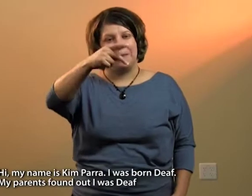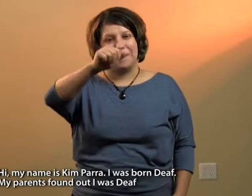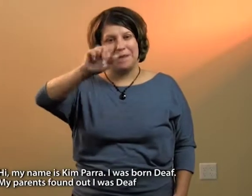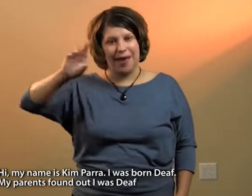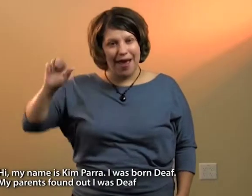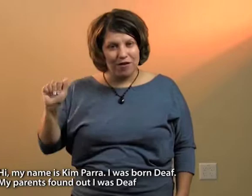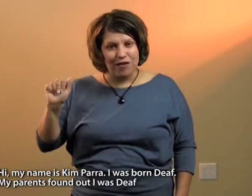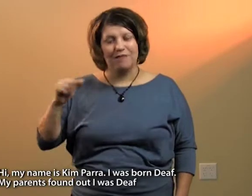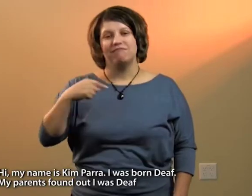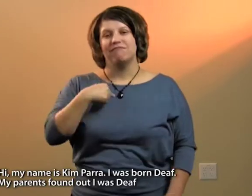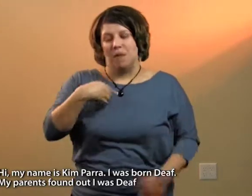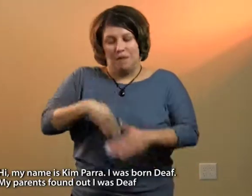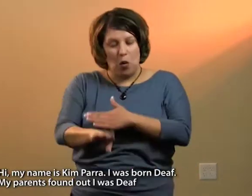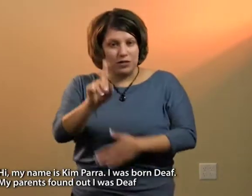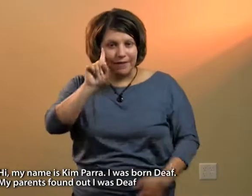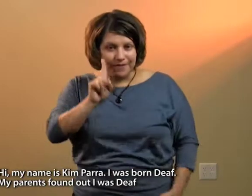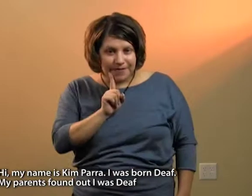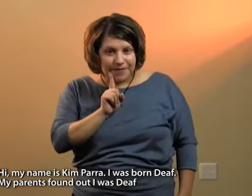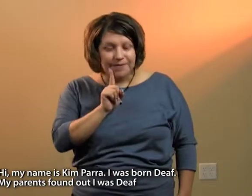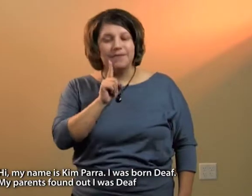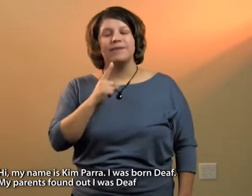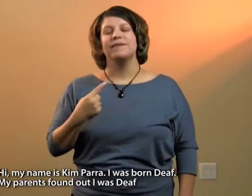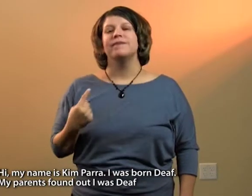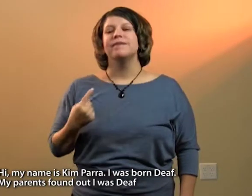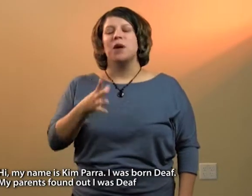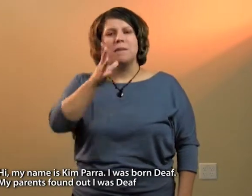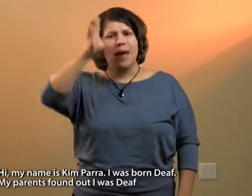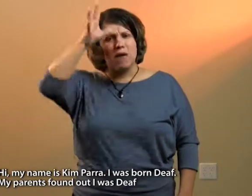Hi, my name is Kim Para. I was born deaf.